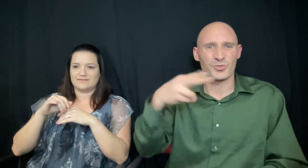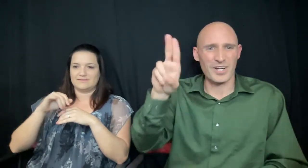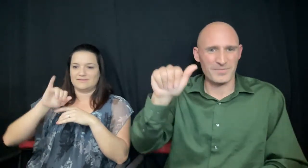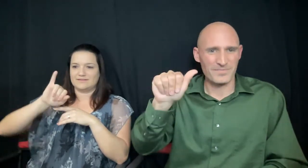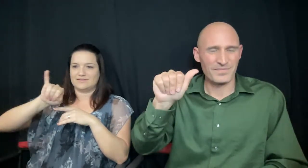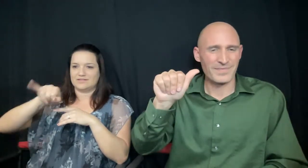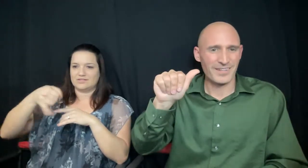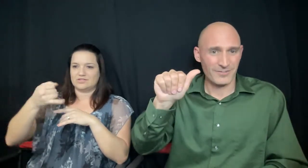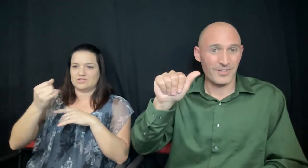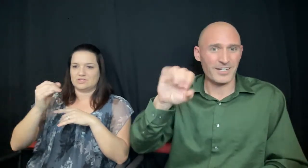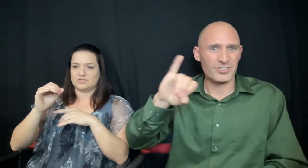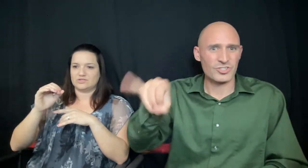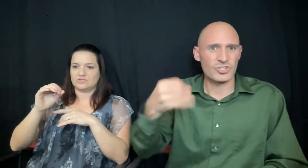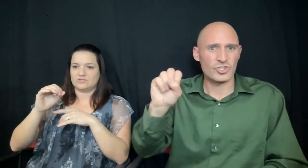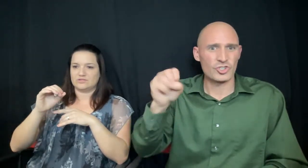Joshua, right?